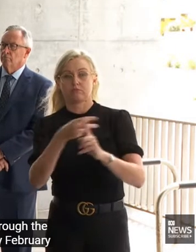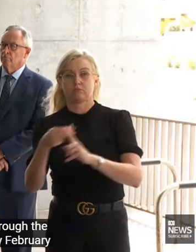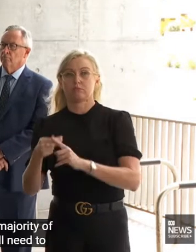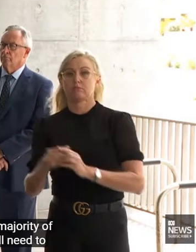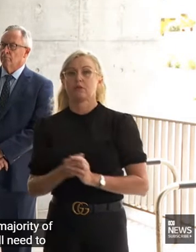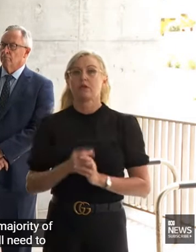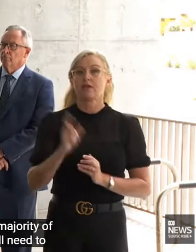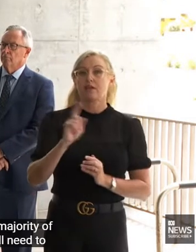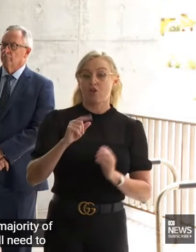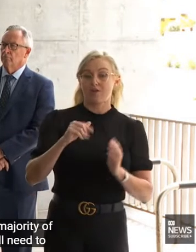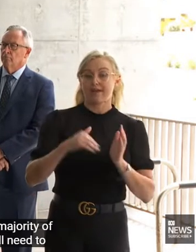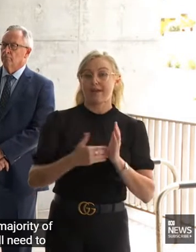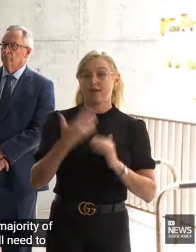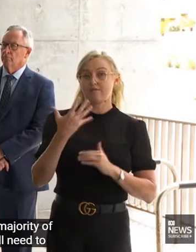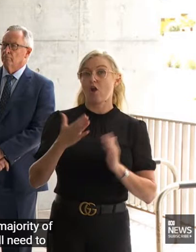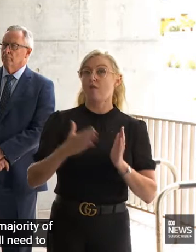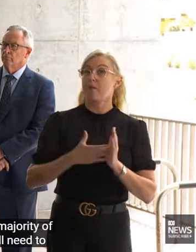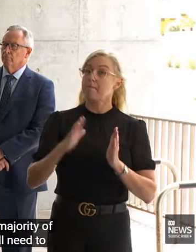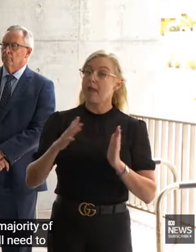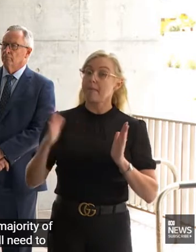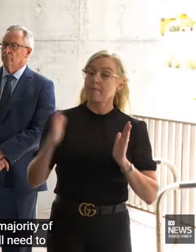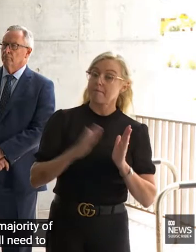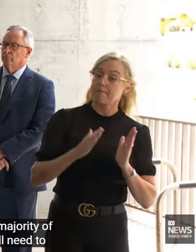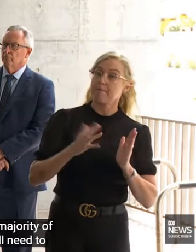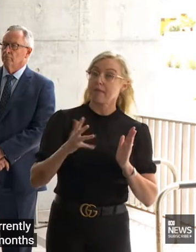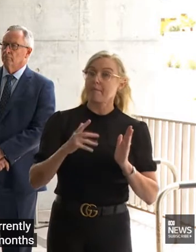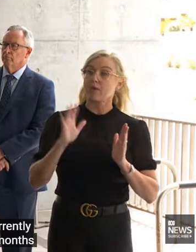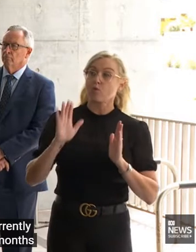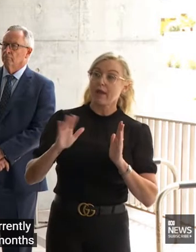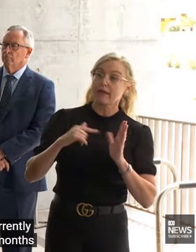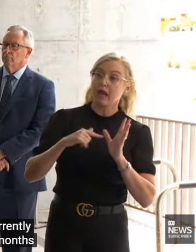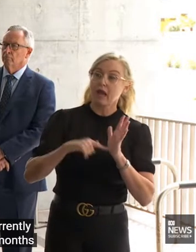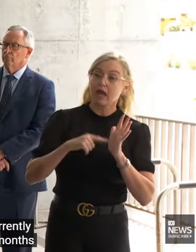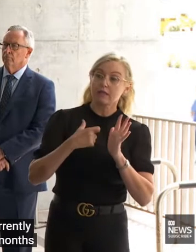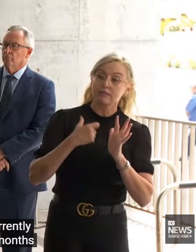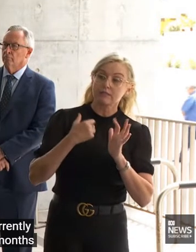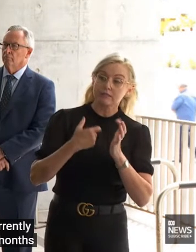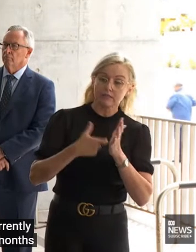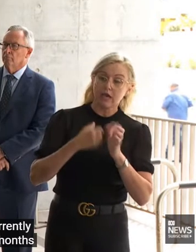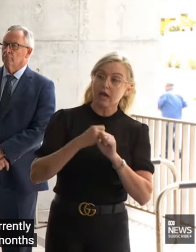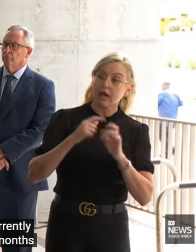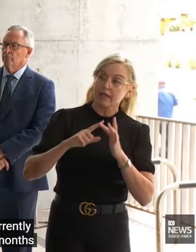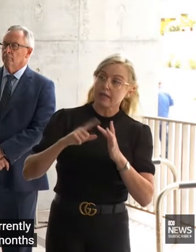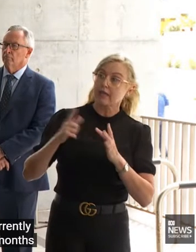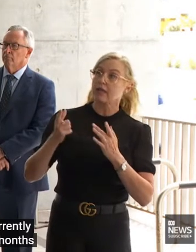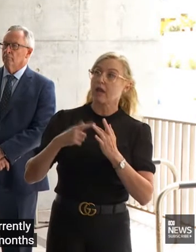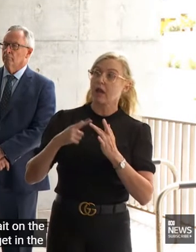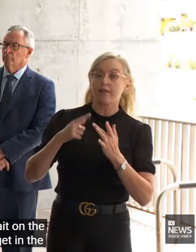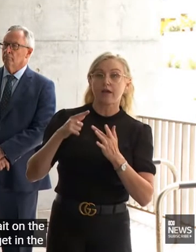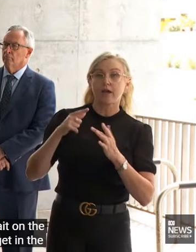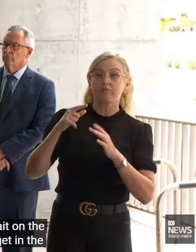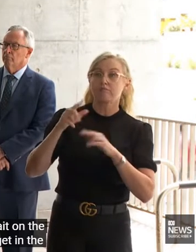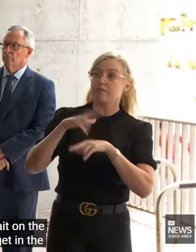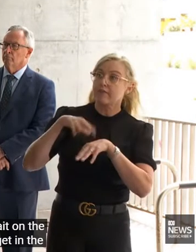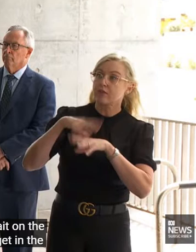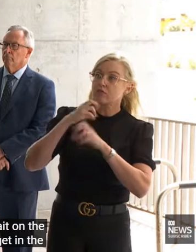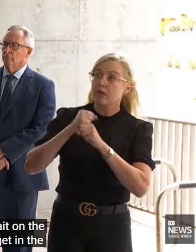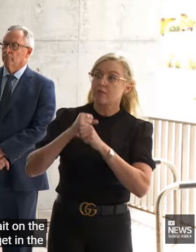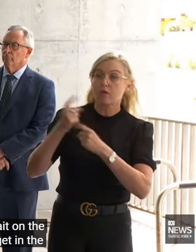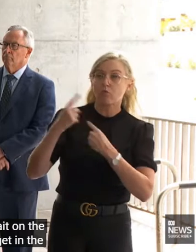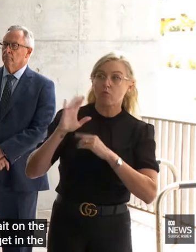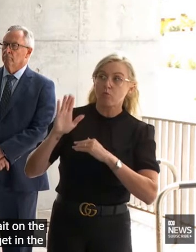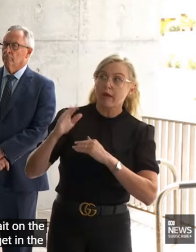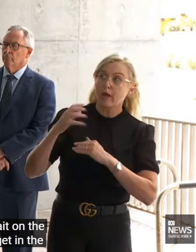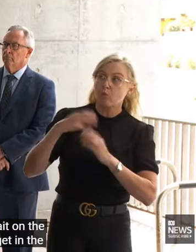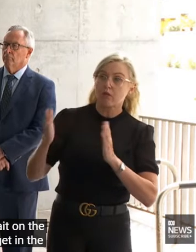it's 5 months. That may move. We'll wait on the advice from ATAGI and the federal government in relation to that. But once we get